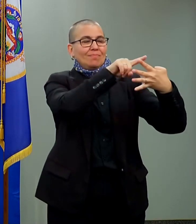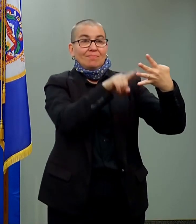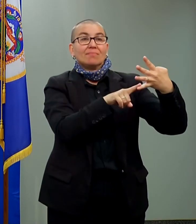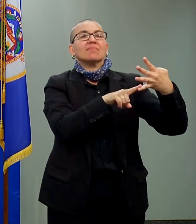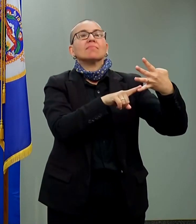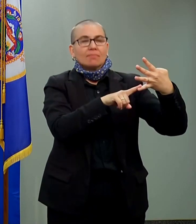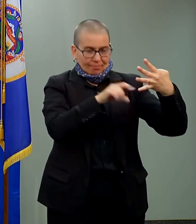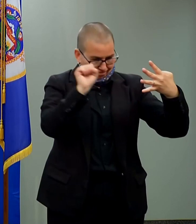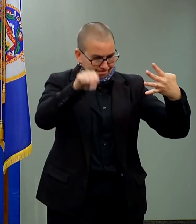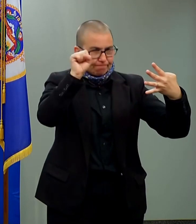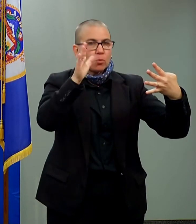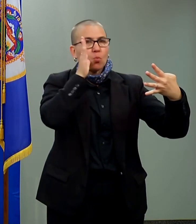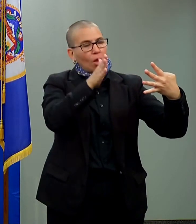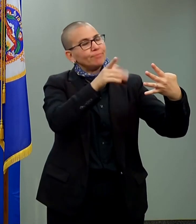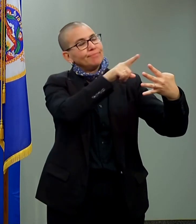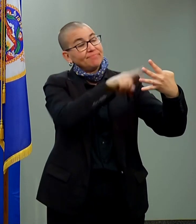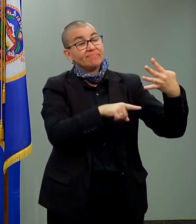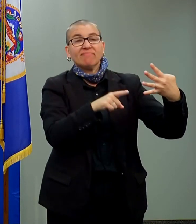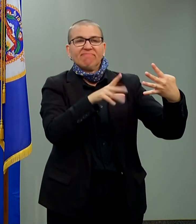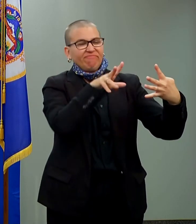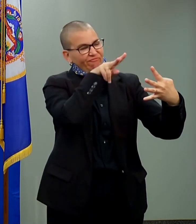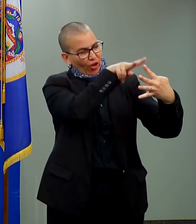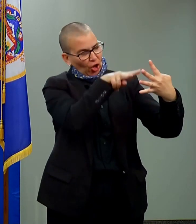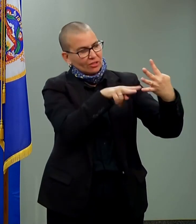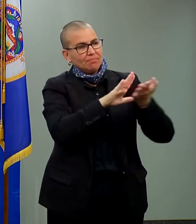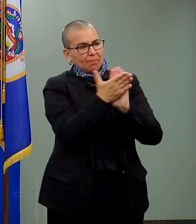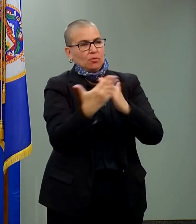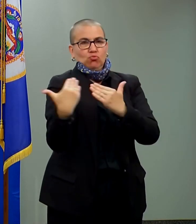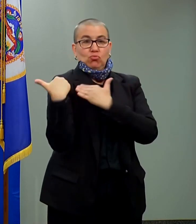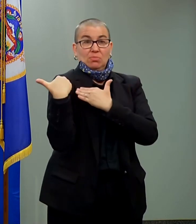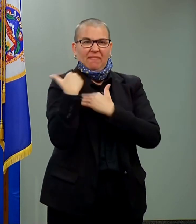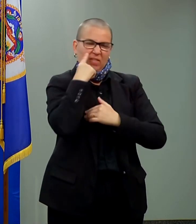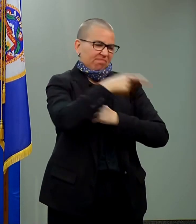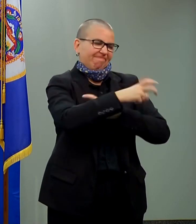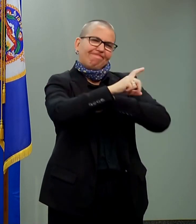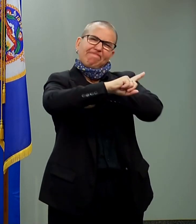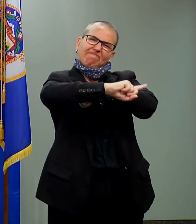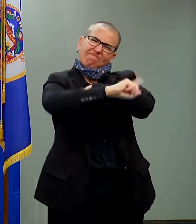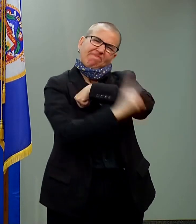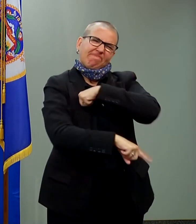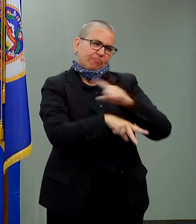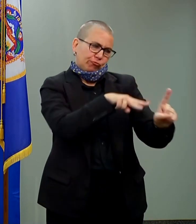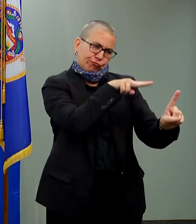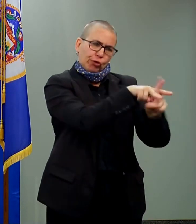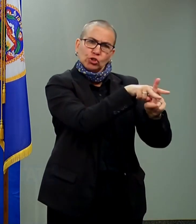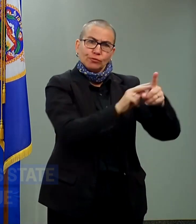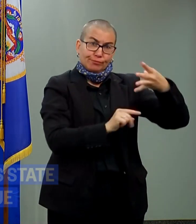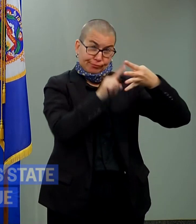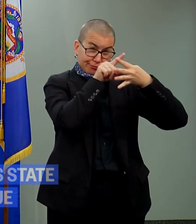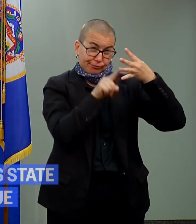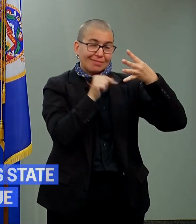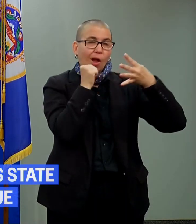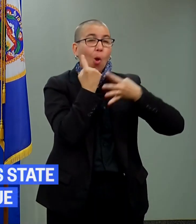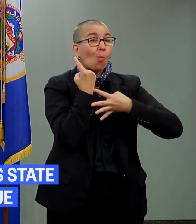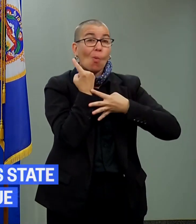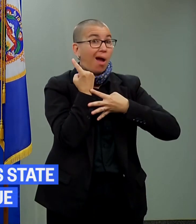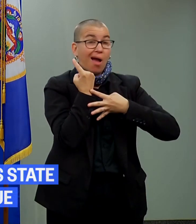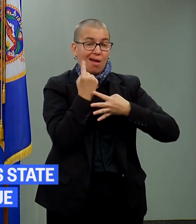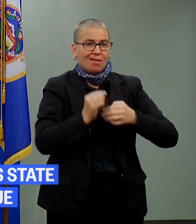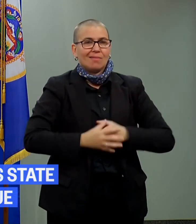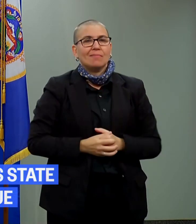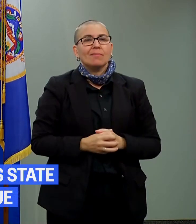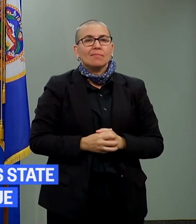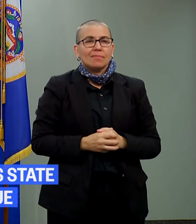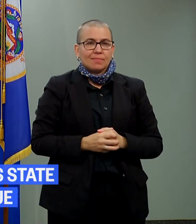We have in our community, we've had a lot of conversations about whether these are insiders or outsiders, whether they're from